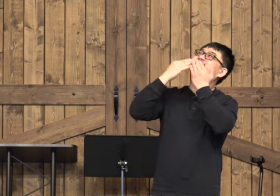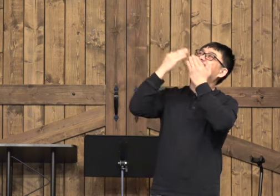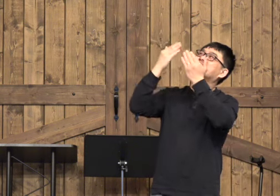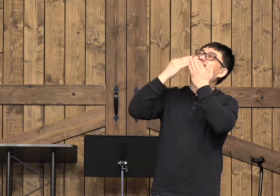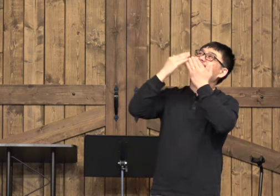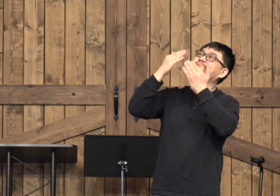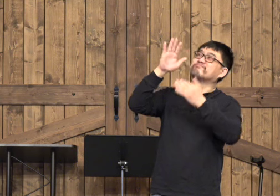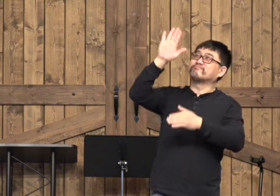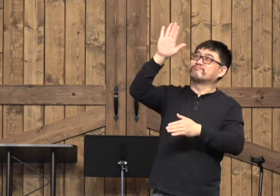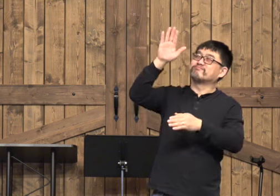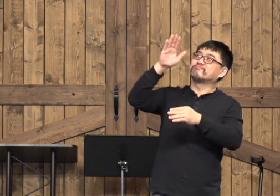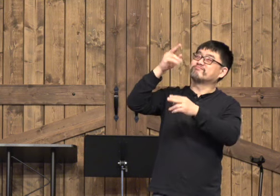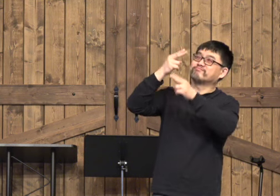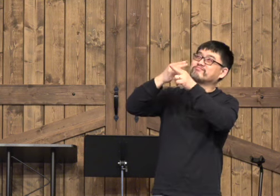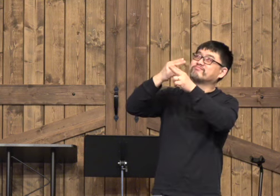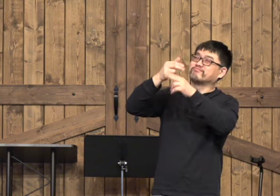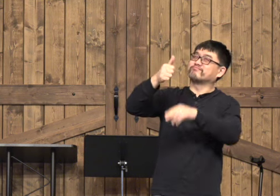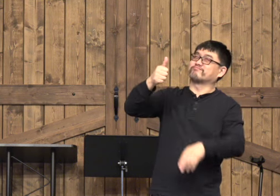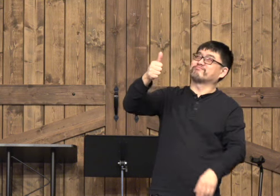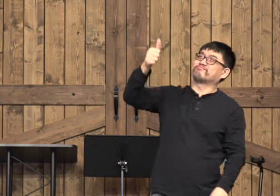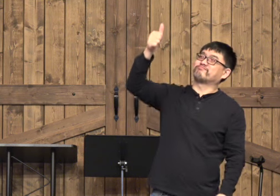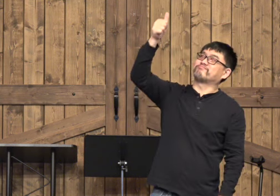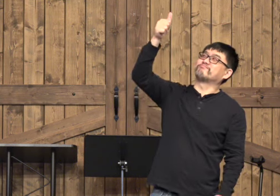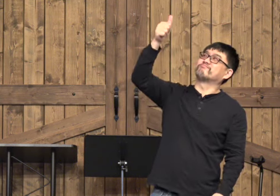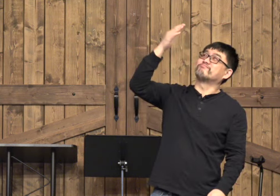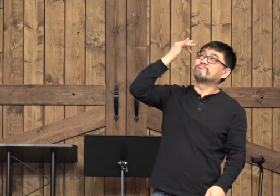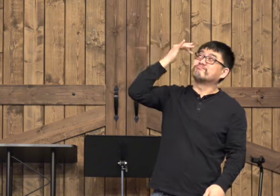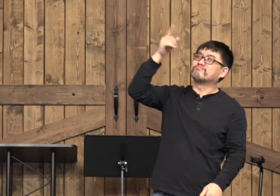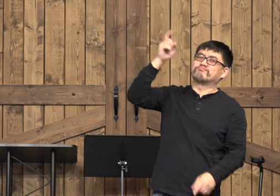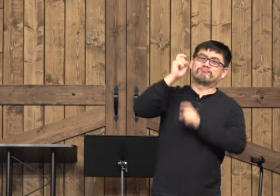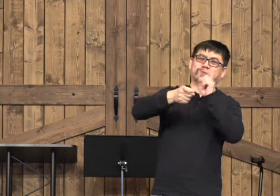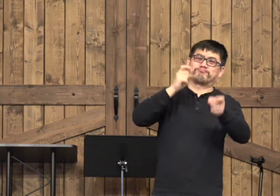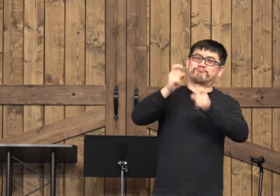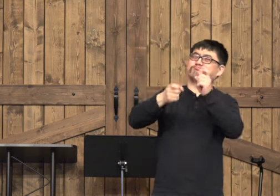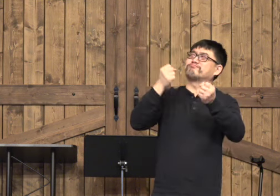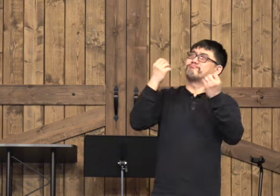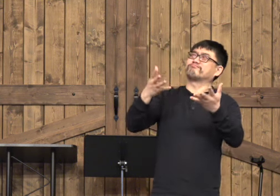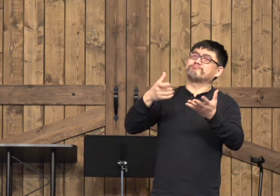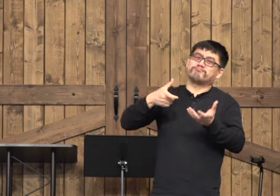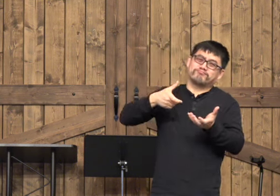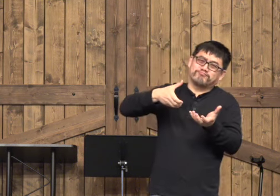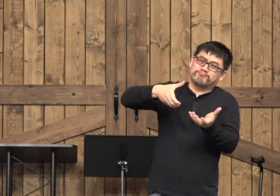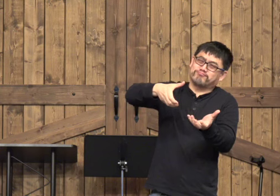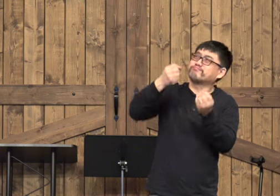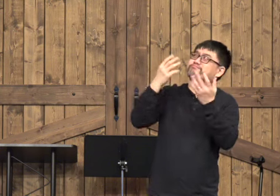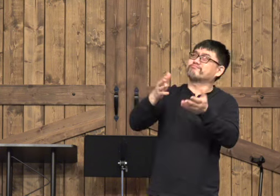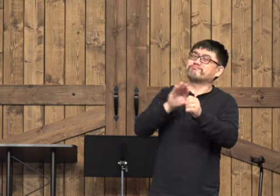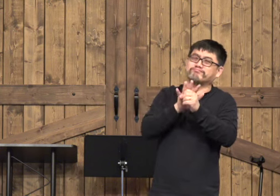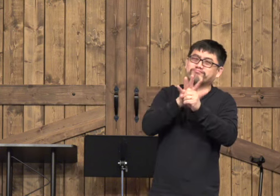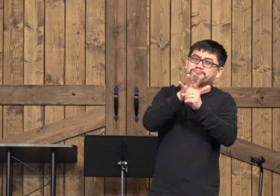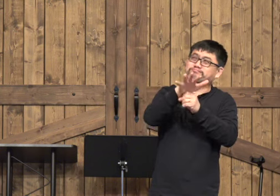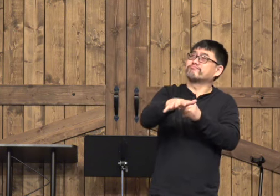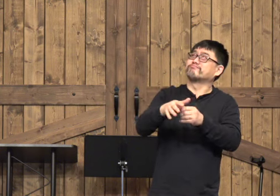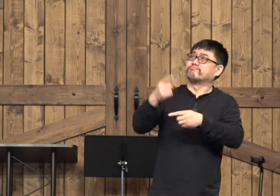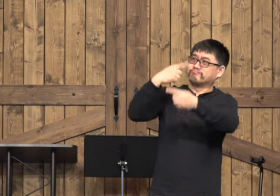We have a great relationship with you. You are our sovereign God. You have given us something to pour